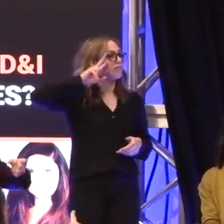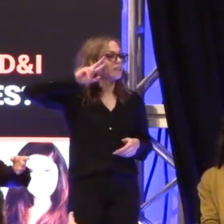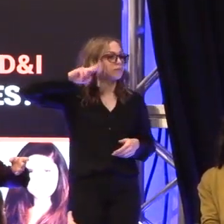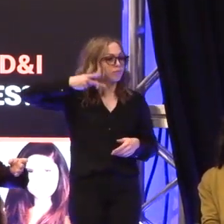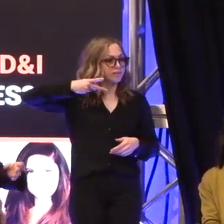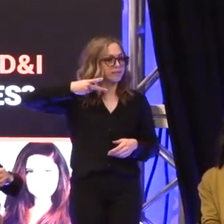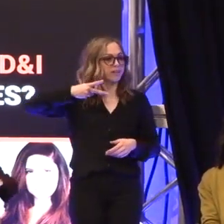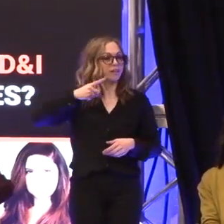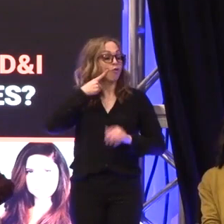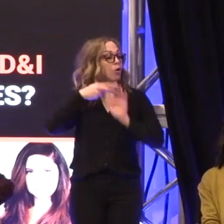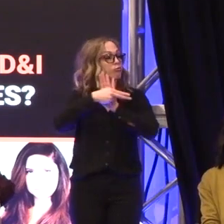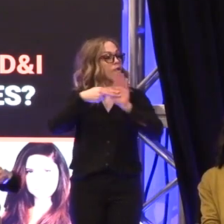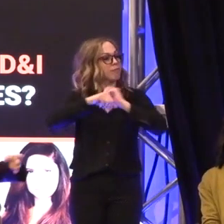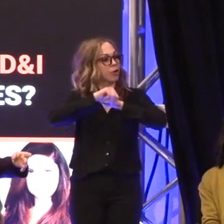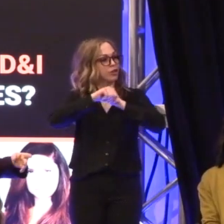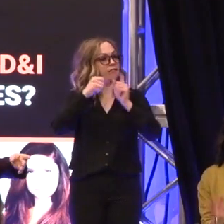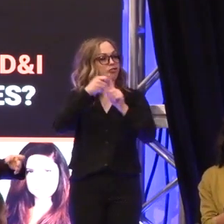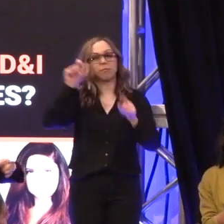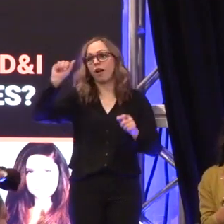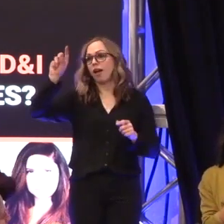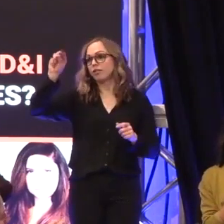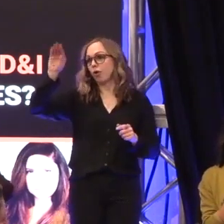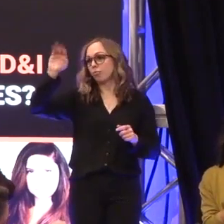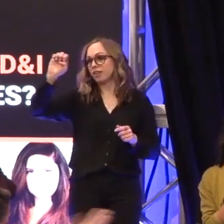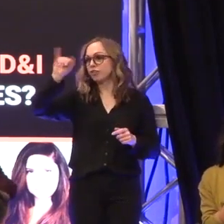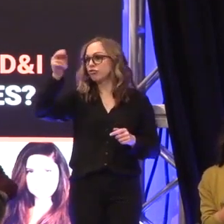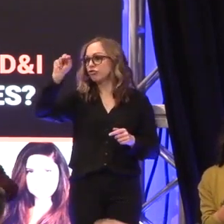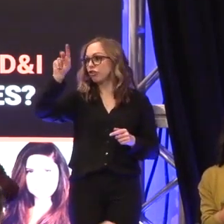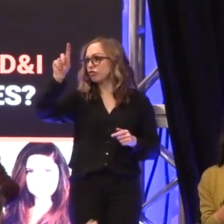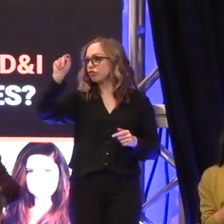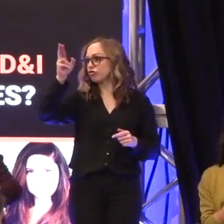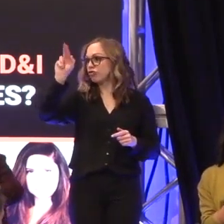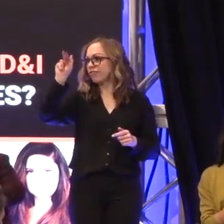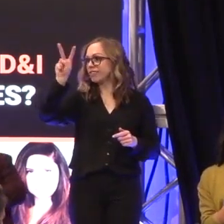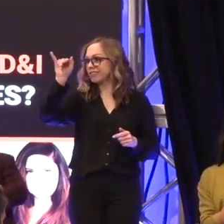of Brand Marketing from Adobe, John Travis.